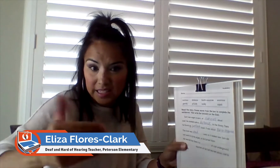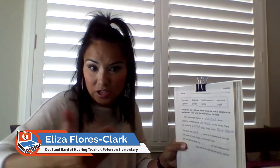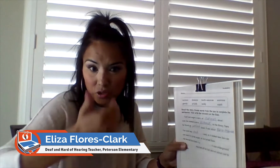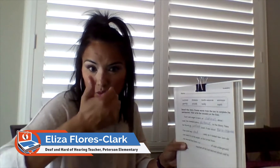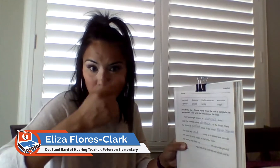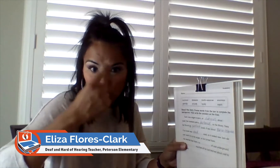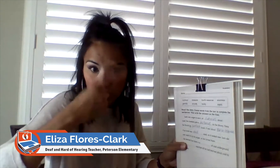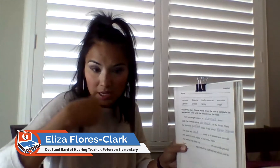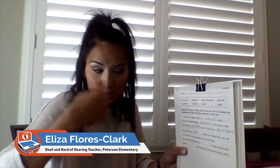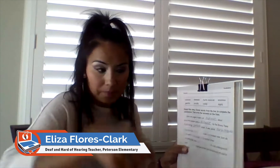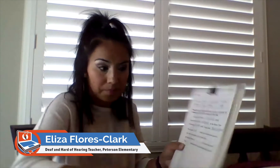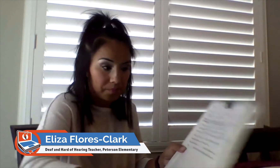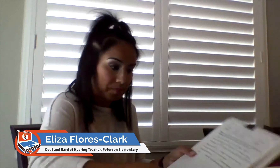new looking.